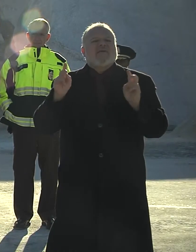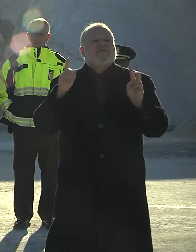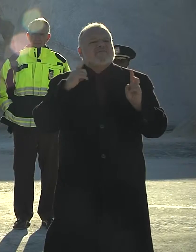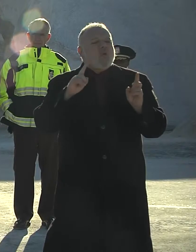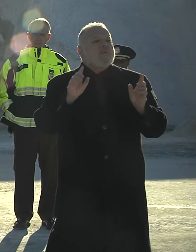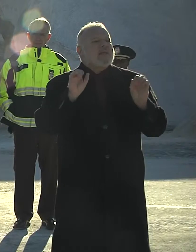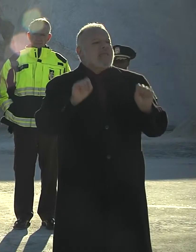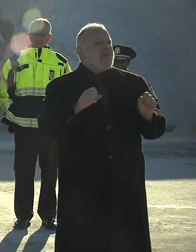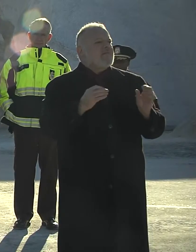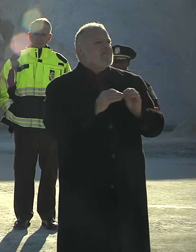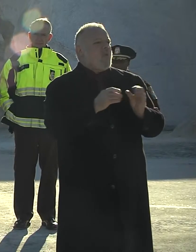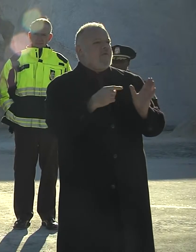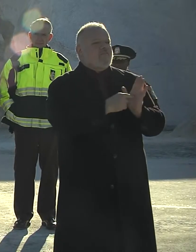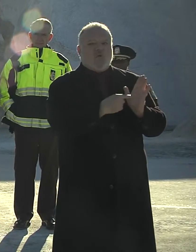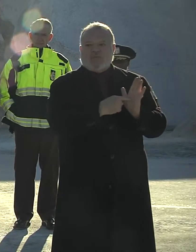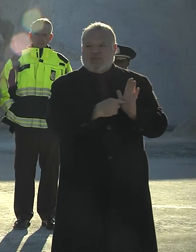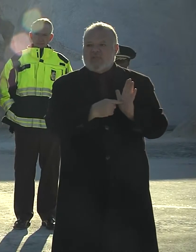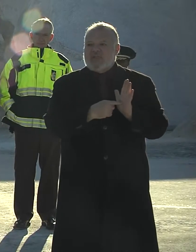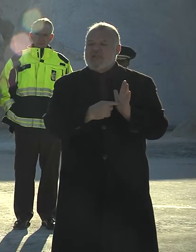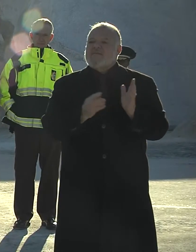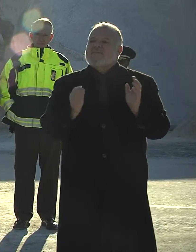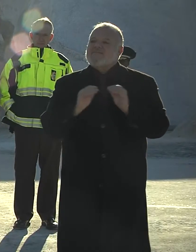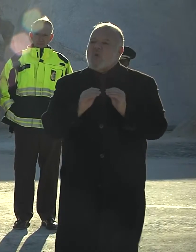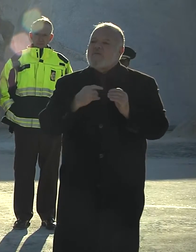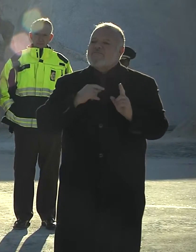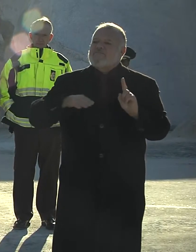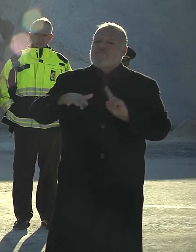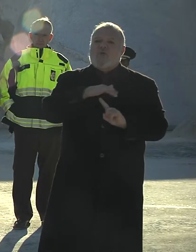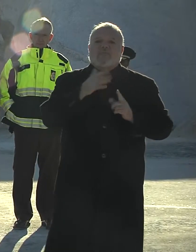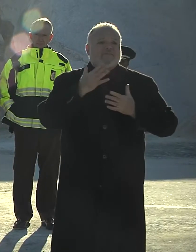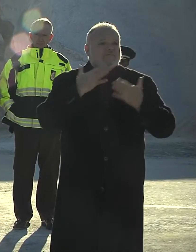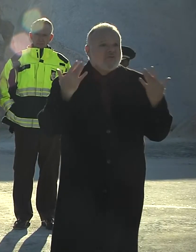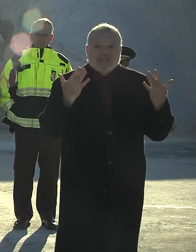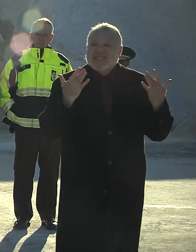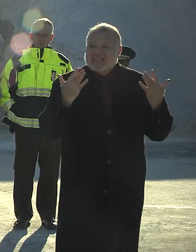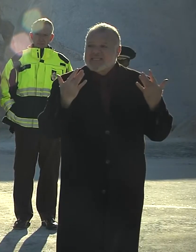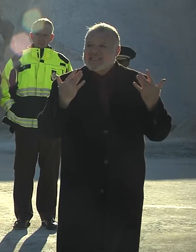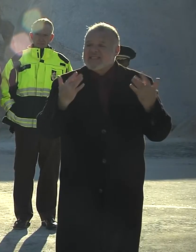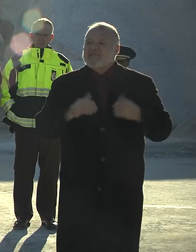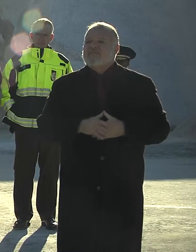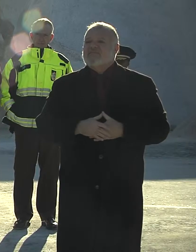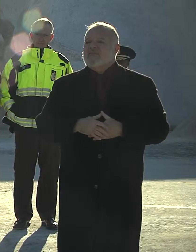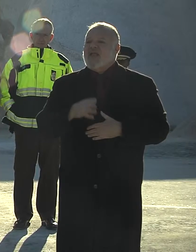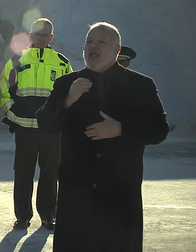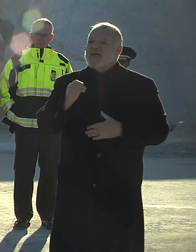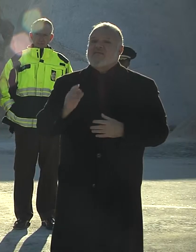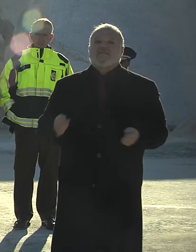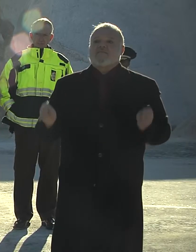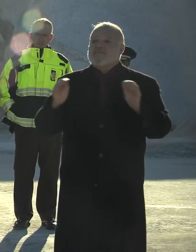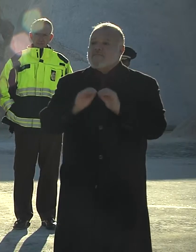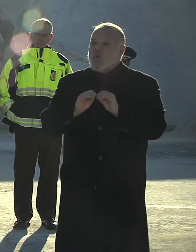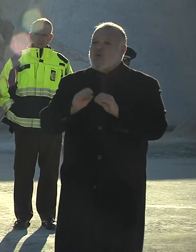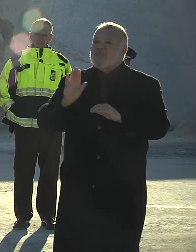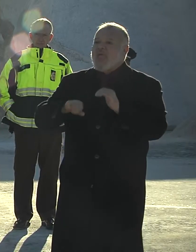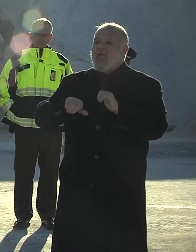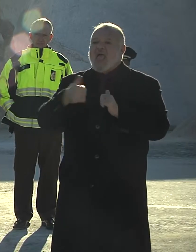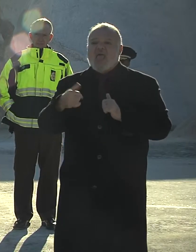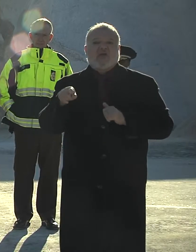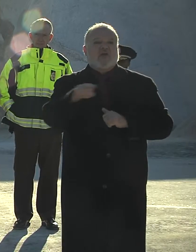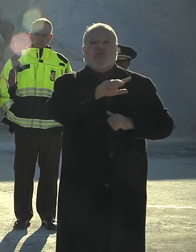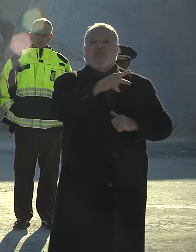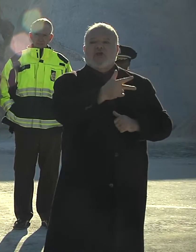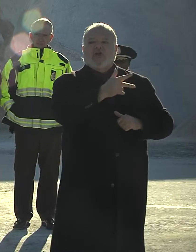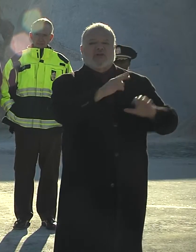rates and significantly more affordable than third-party suppliers. There are 3 options available. There's our